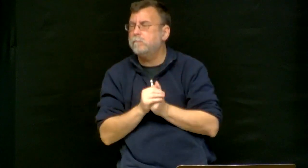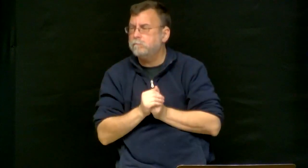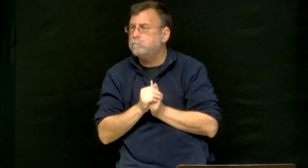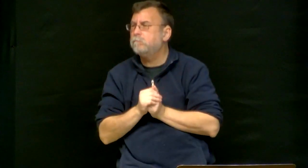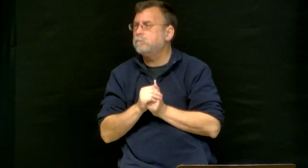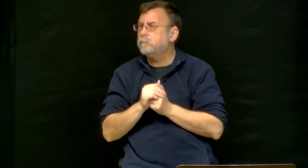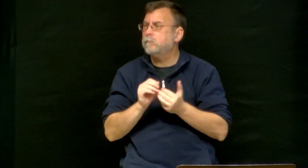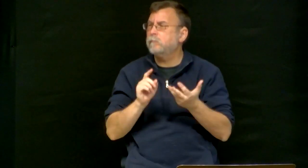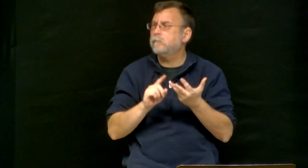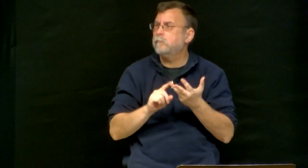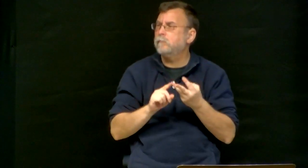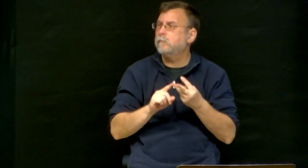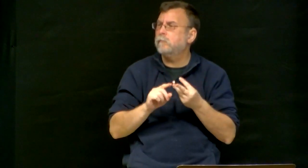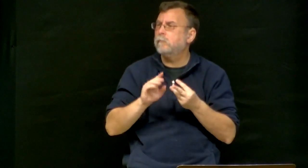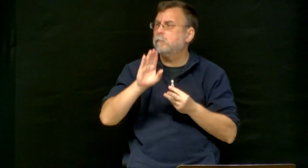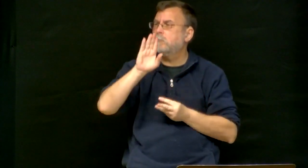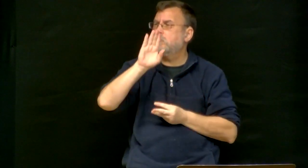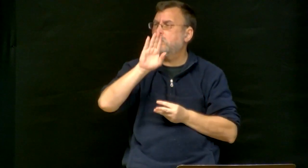for her health.